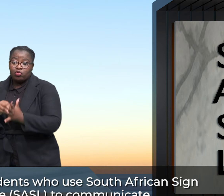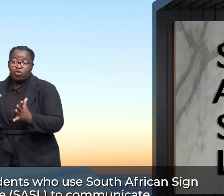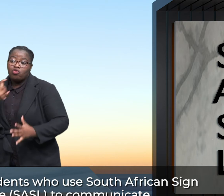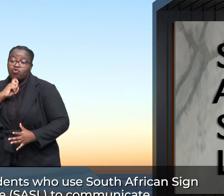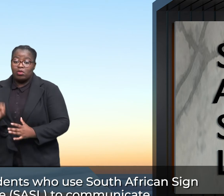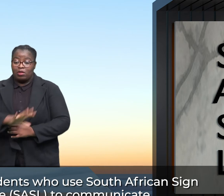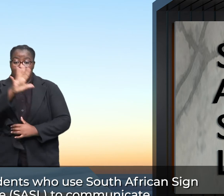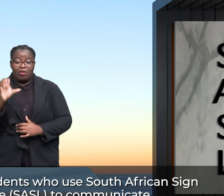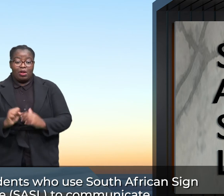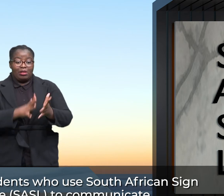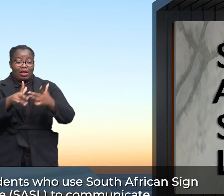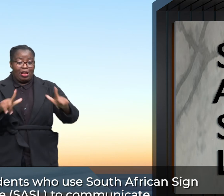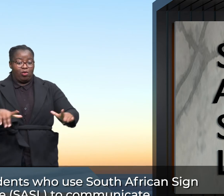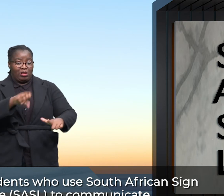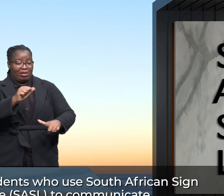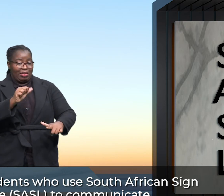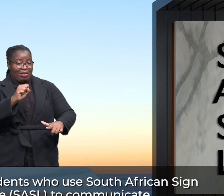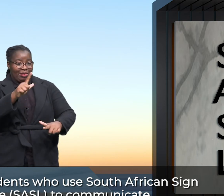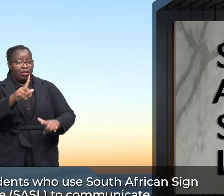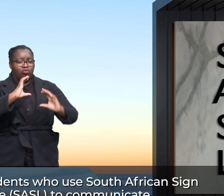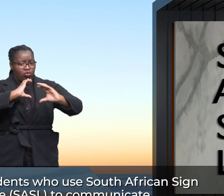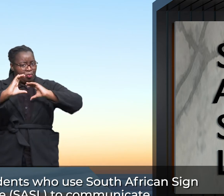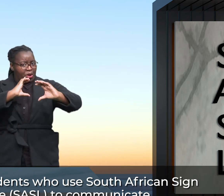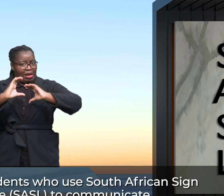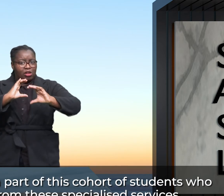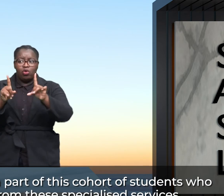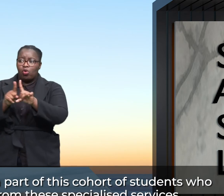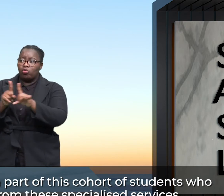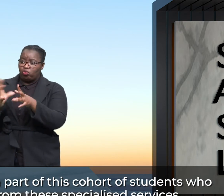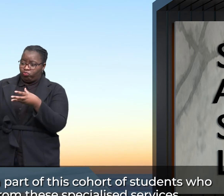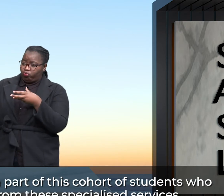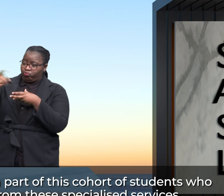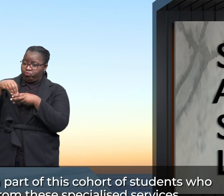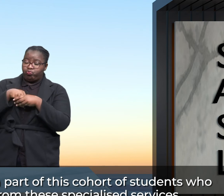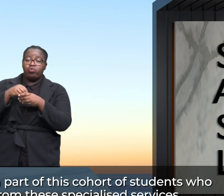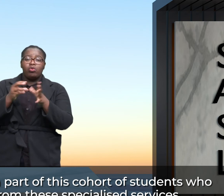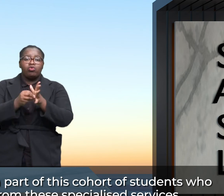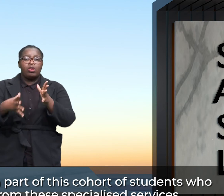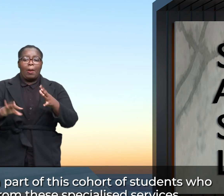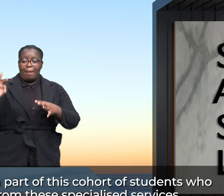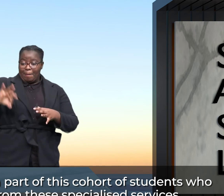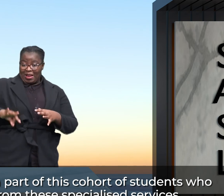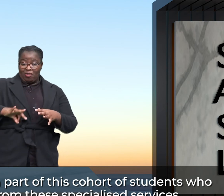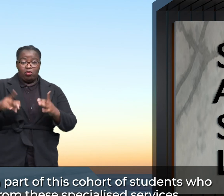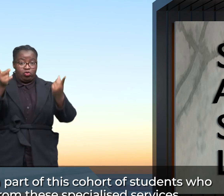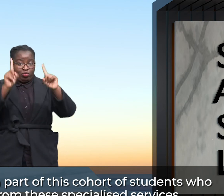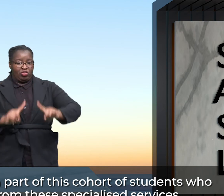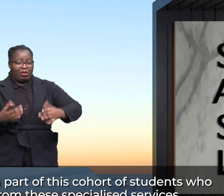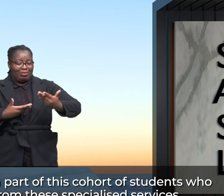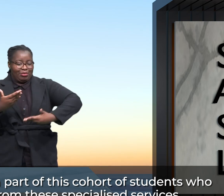use South African Sign Language (SASL) to communicate also form part of the cohort of students who benefit from these specialized